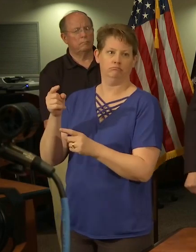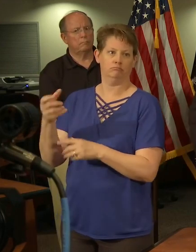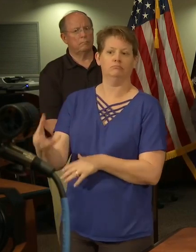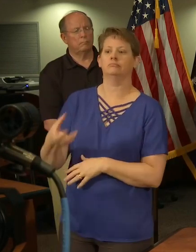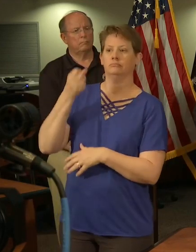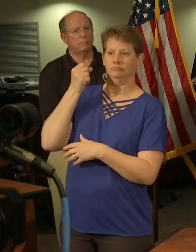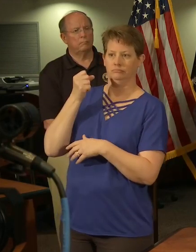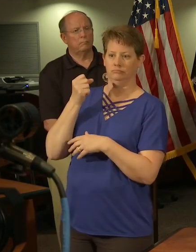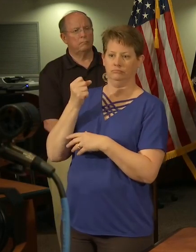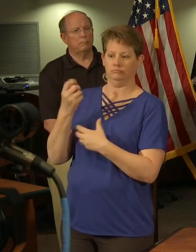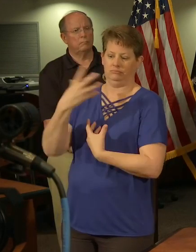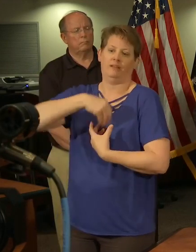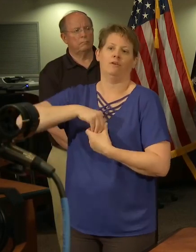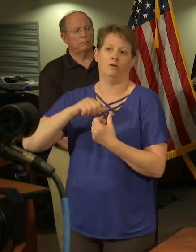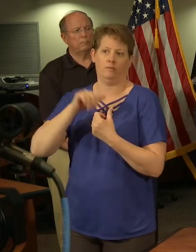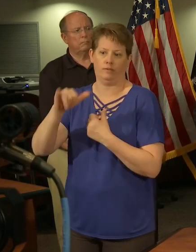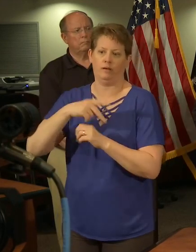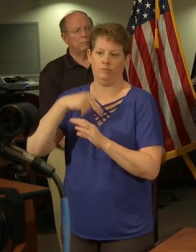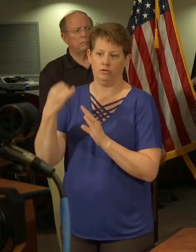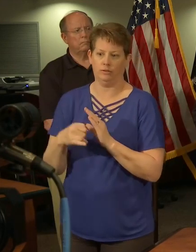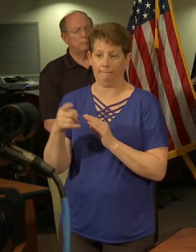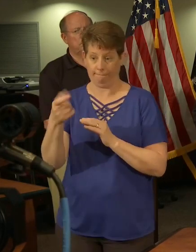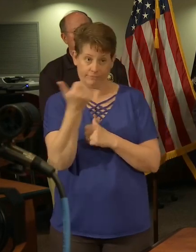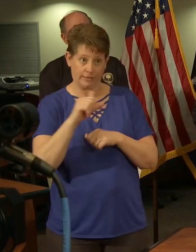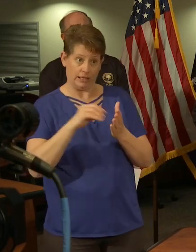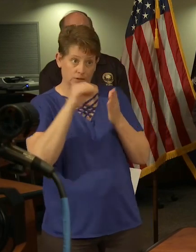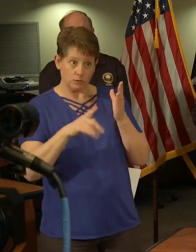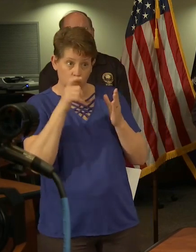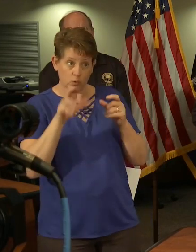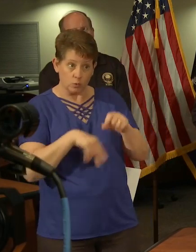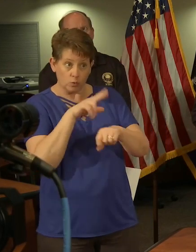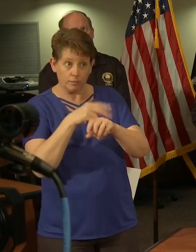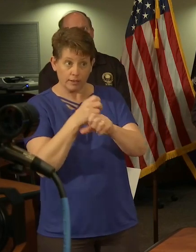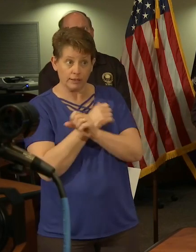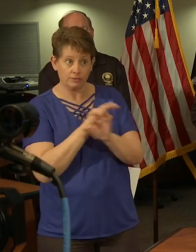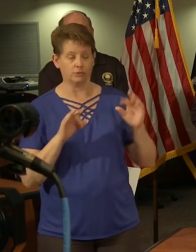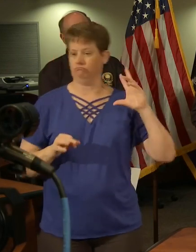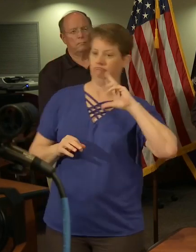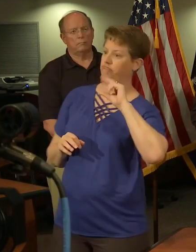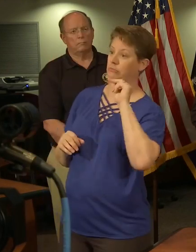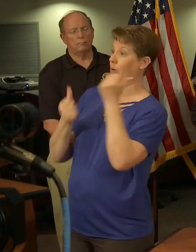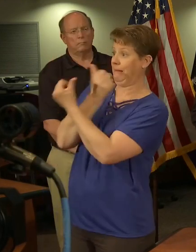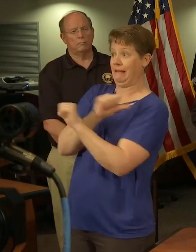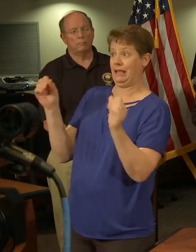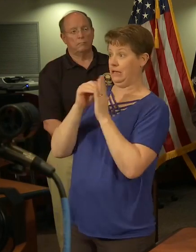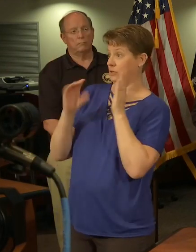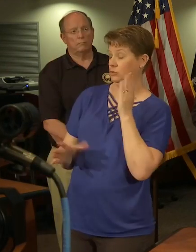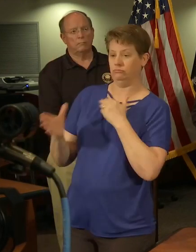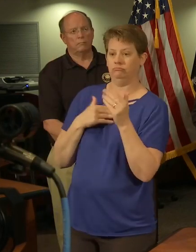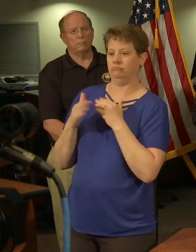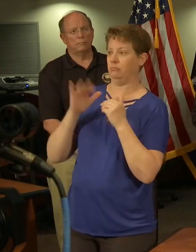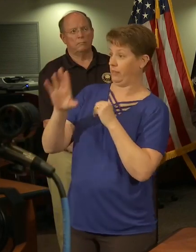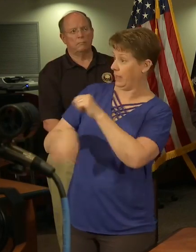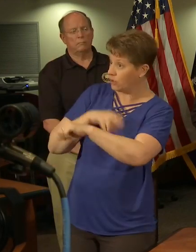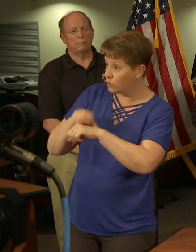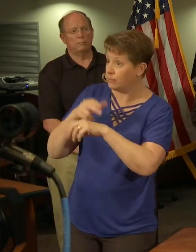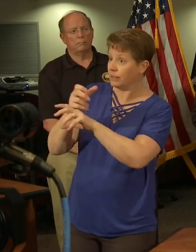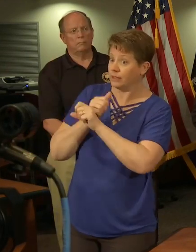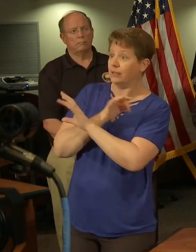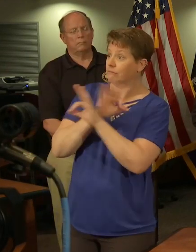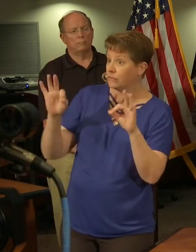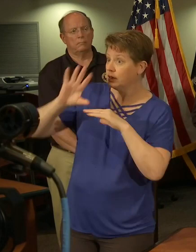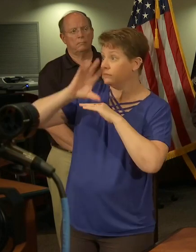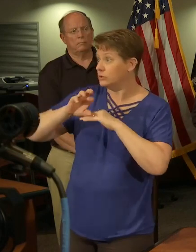or be a part of that project. So any student who normally gets a free breakfast lunch? Any student, whether they're normally on free